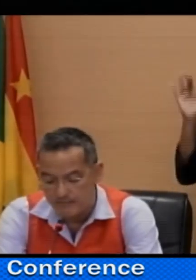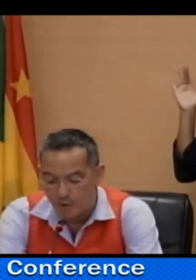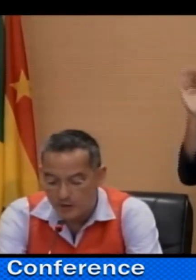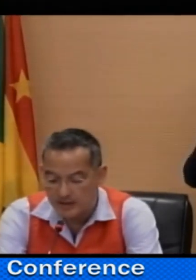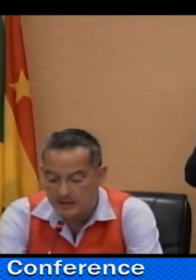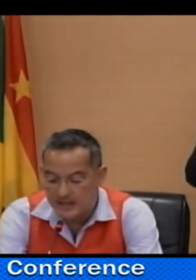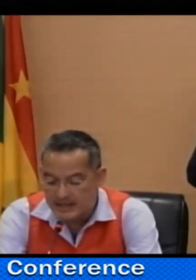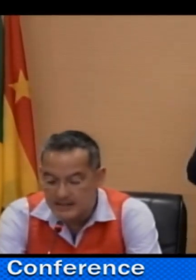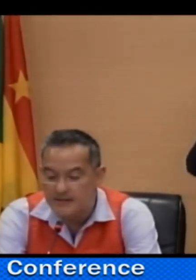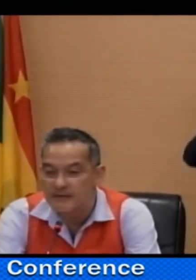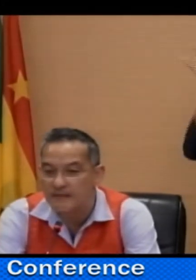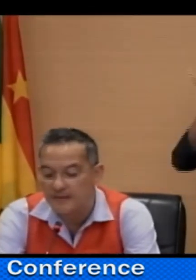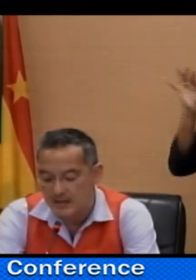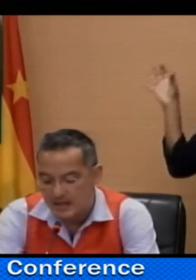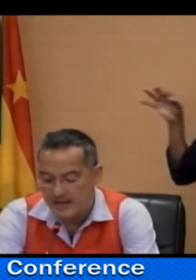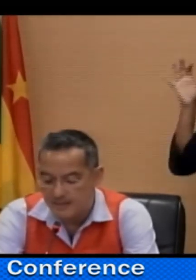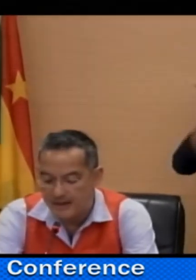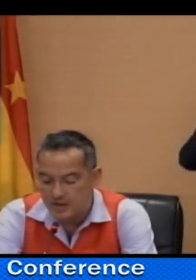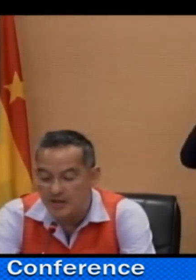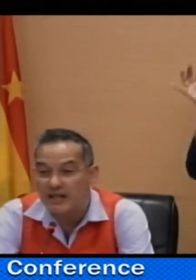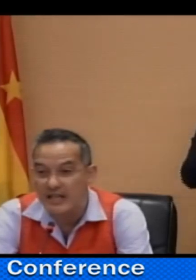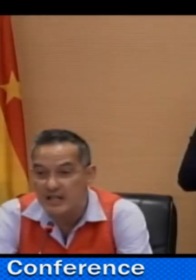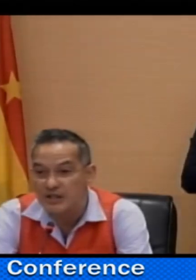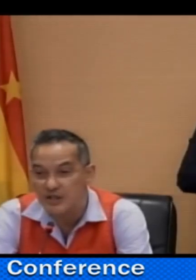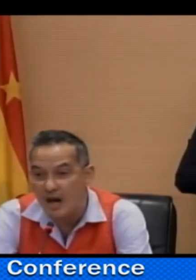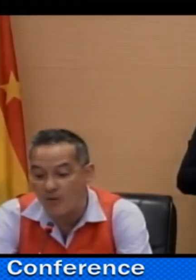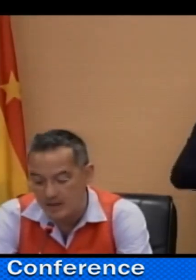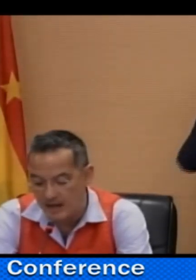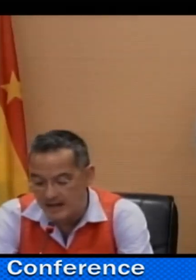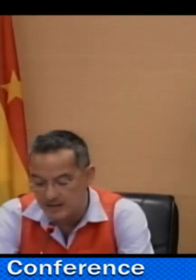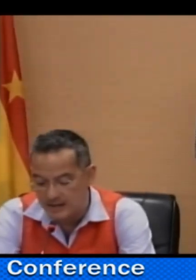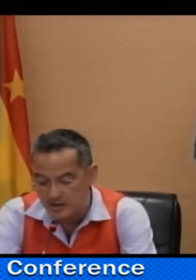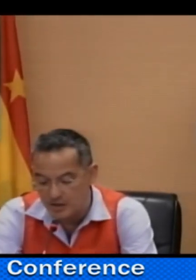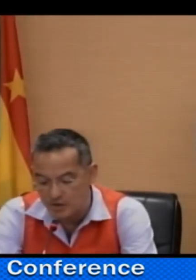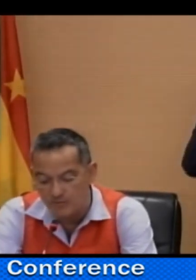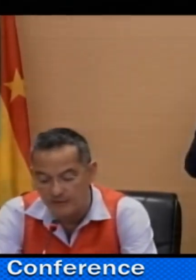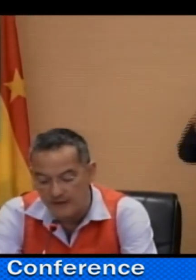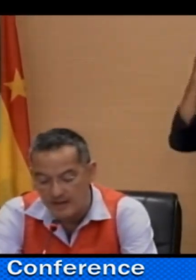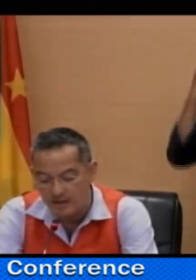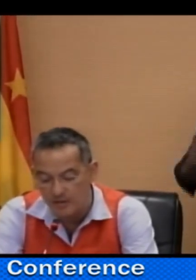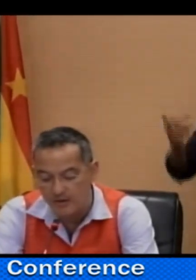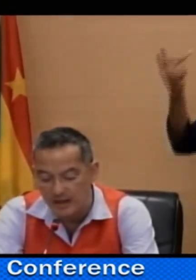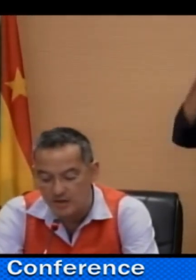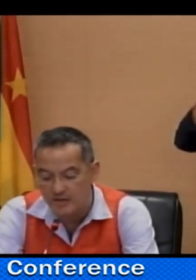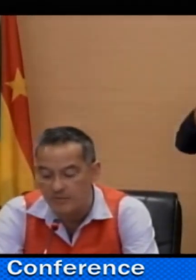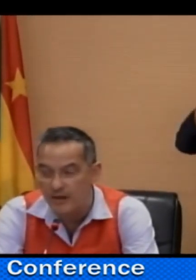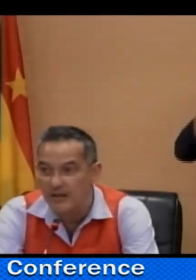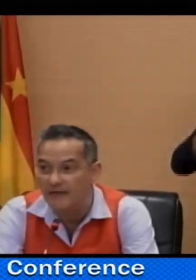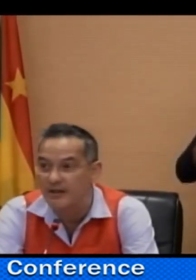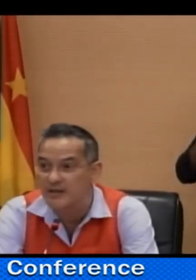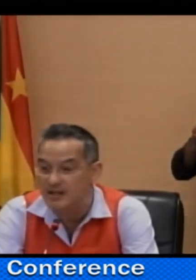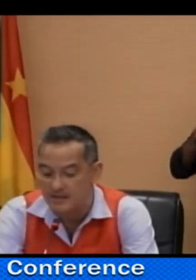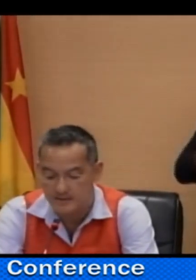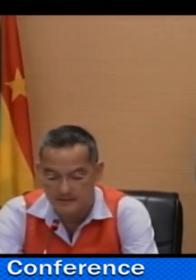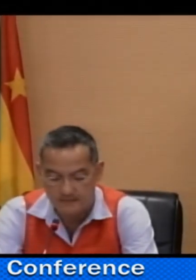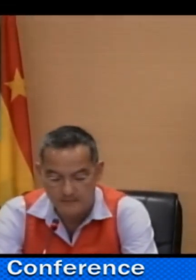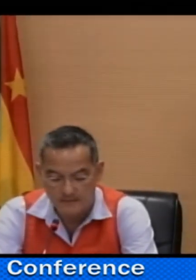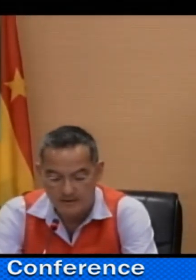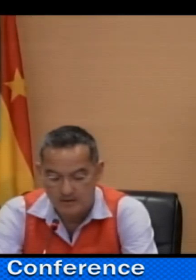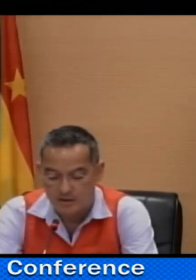an imported case, and the patient is now in isolation to prevent the potential spread of the